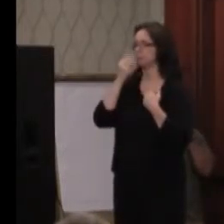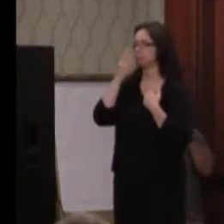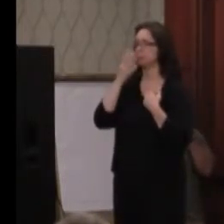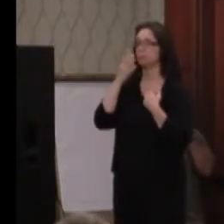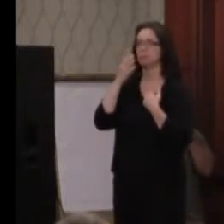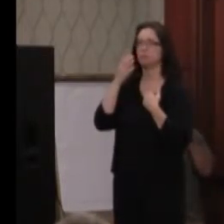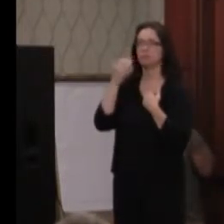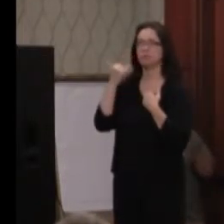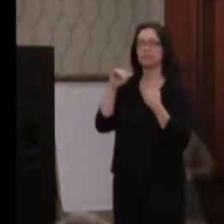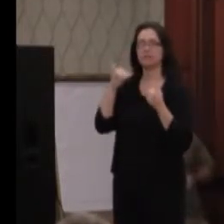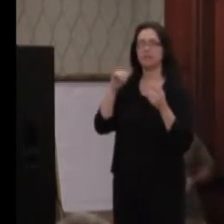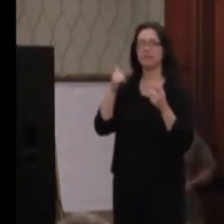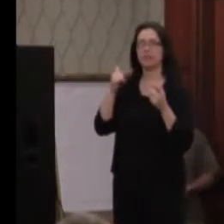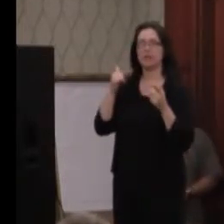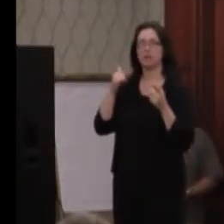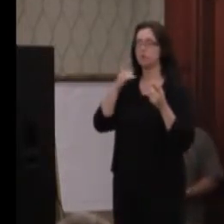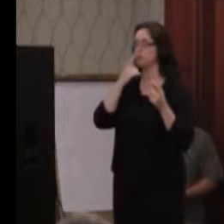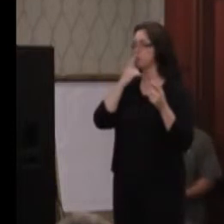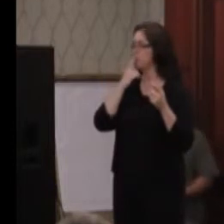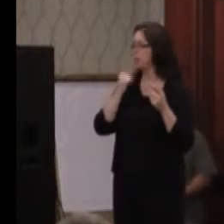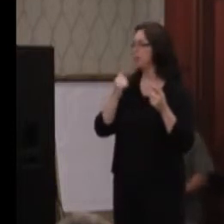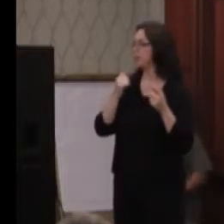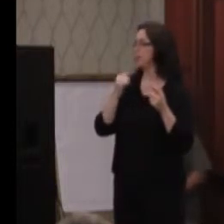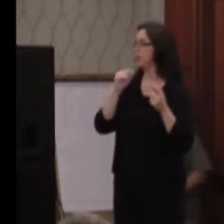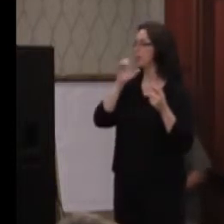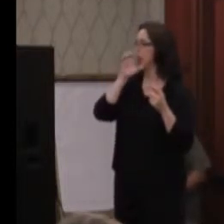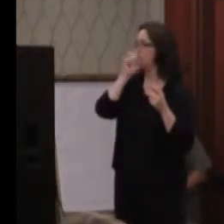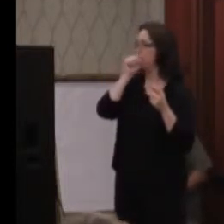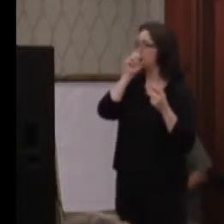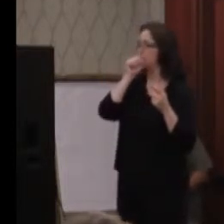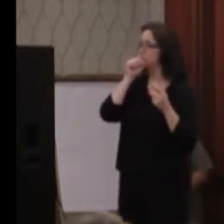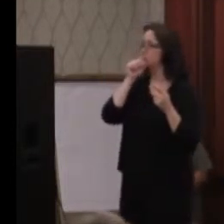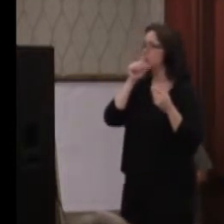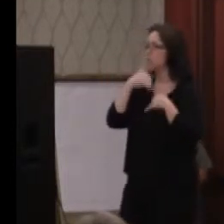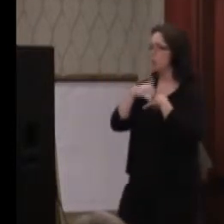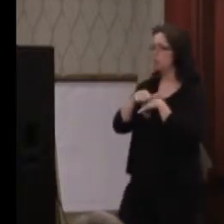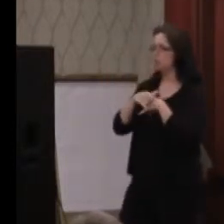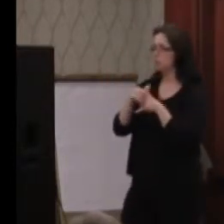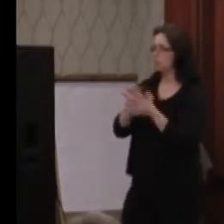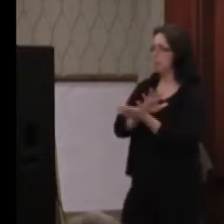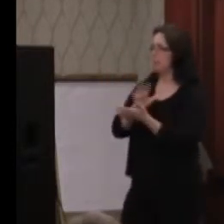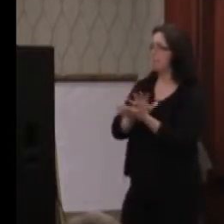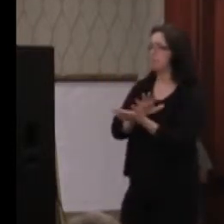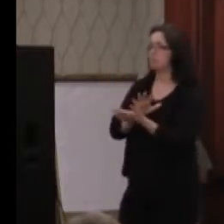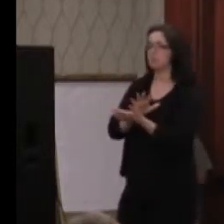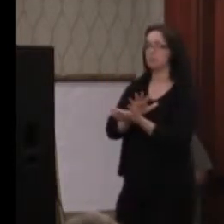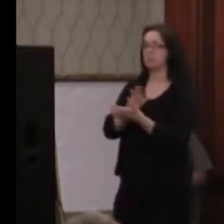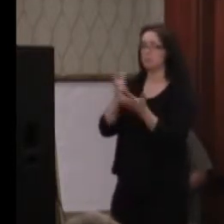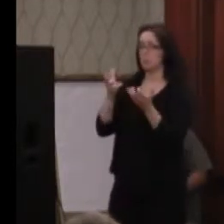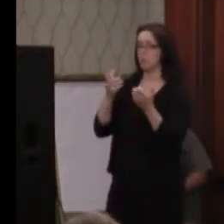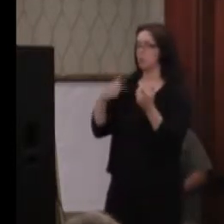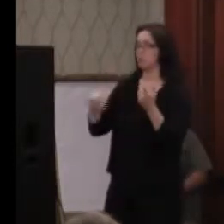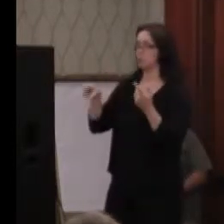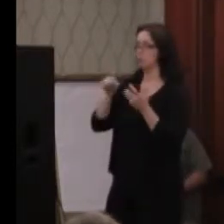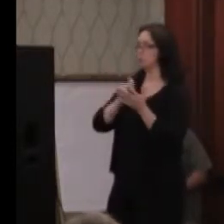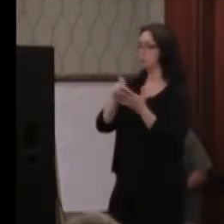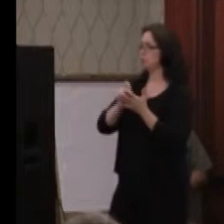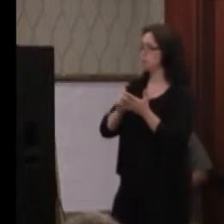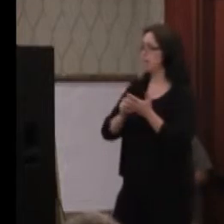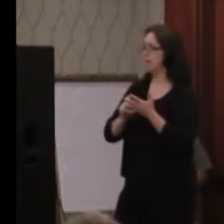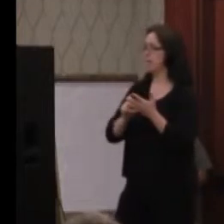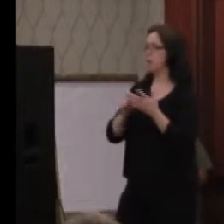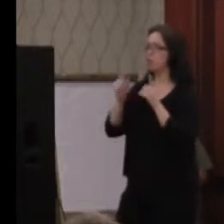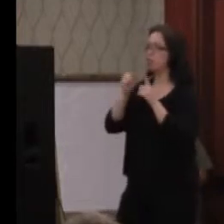yellow, red, and orange paper, that we want you to write